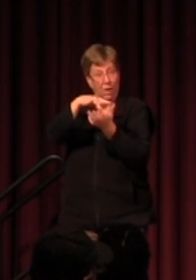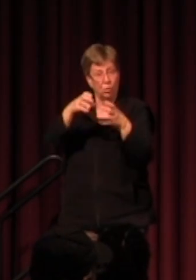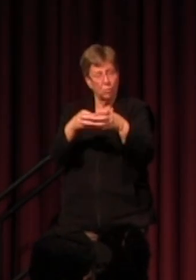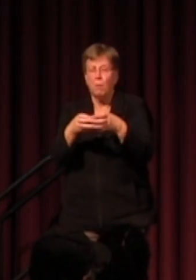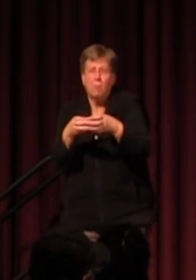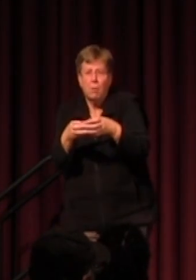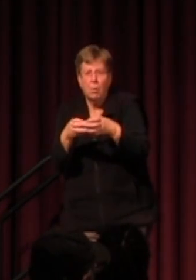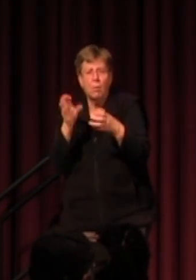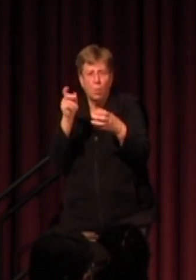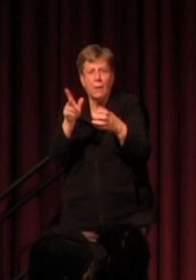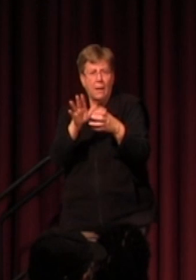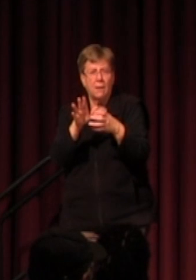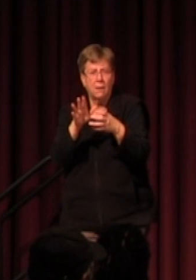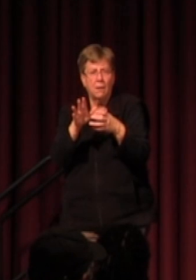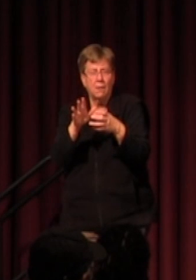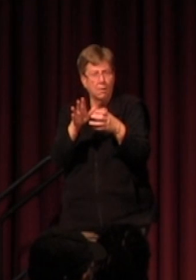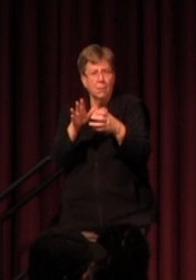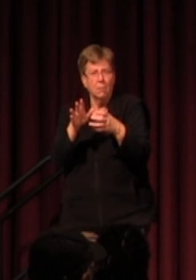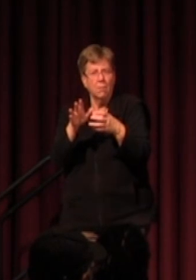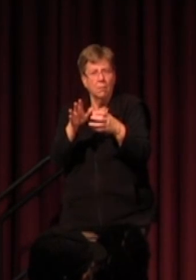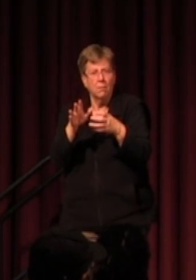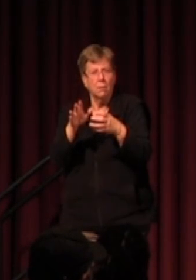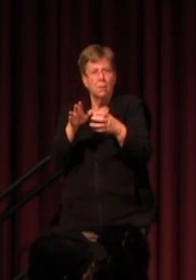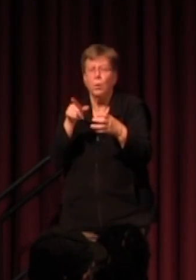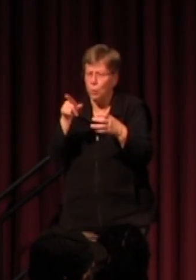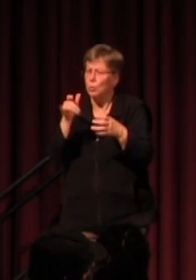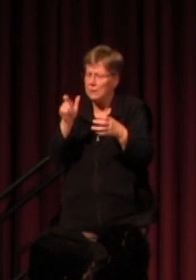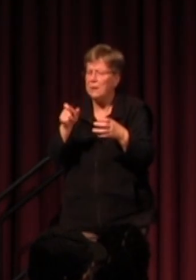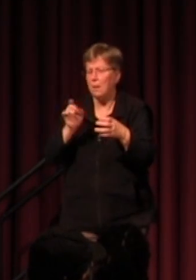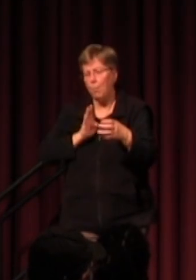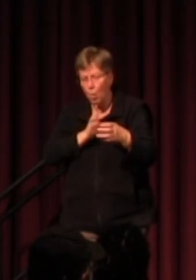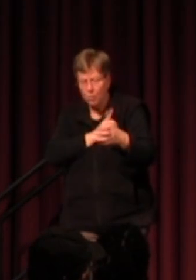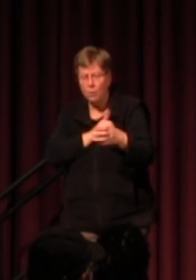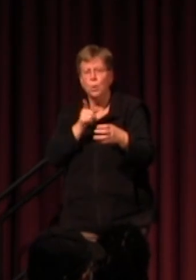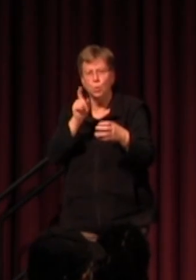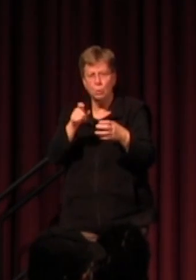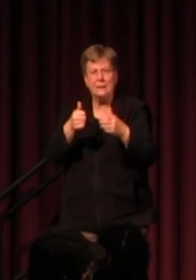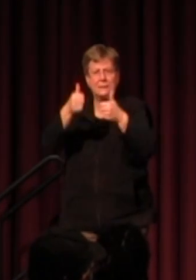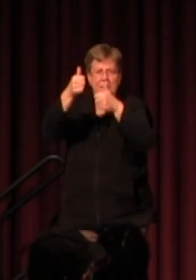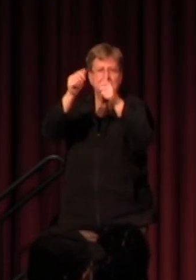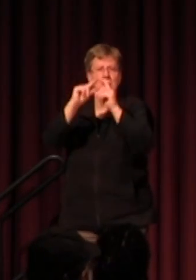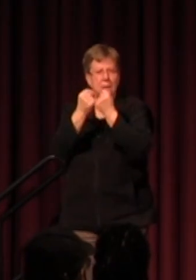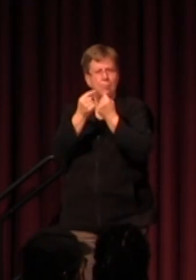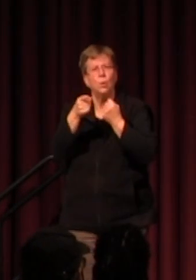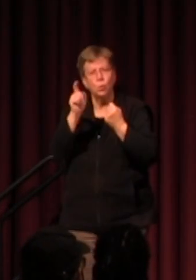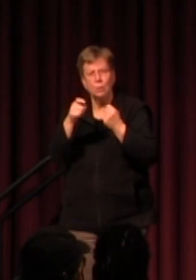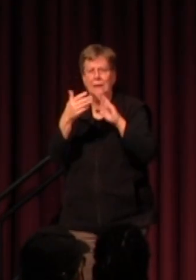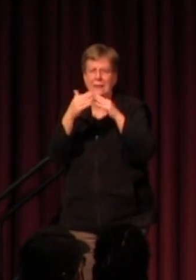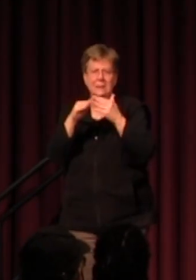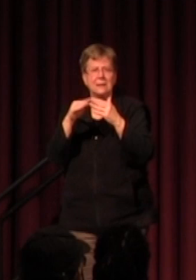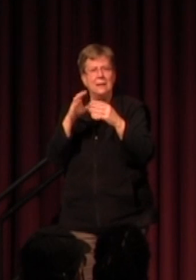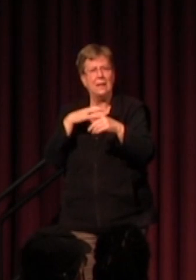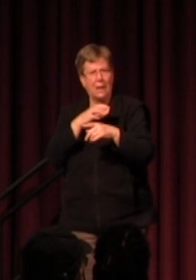for authority and influence. There is. Like, you need a board of directors, you need an executive team, you need a city council.